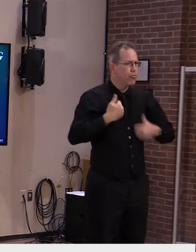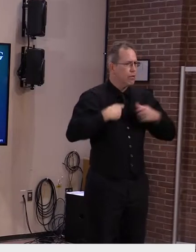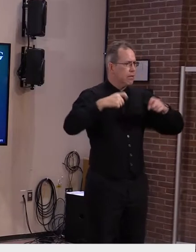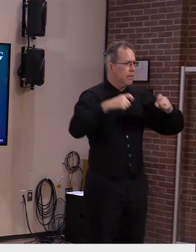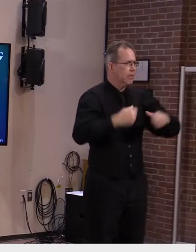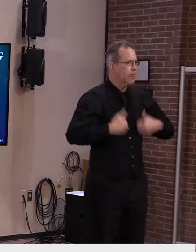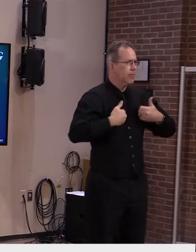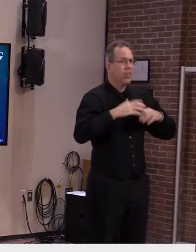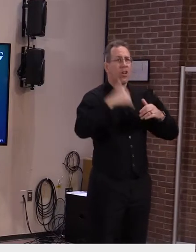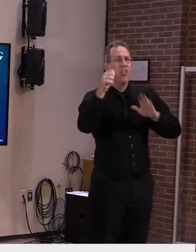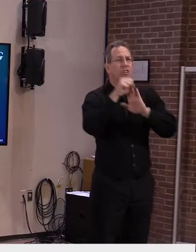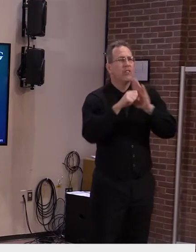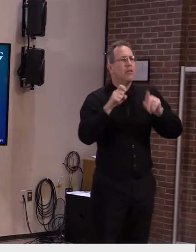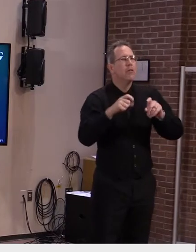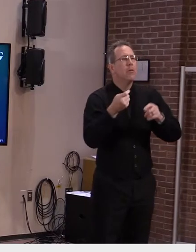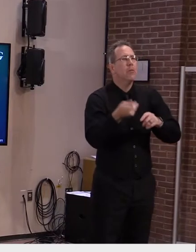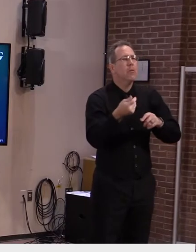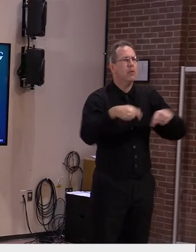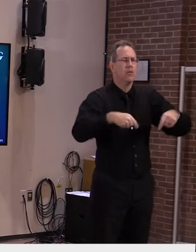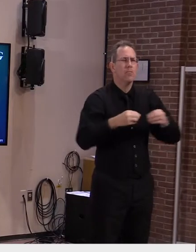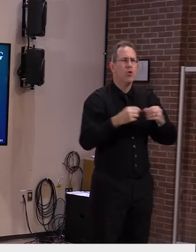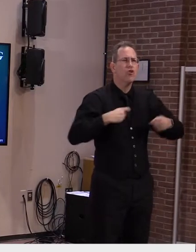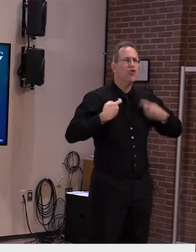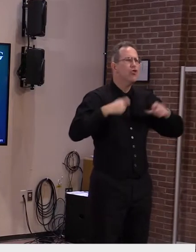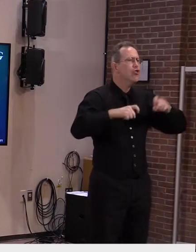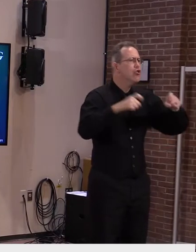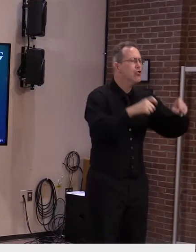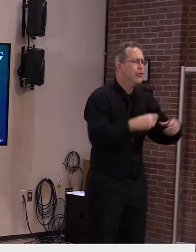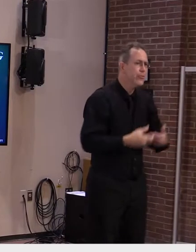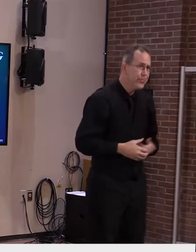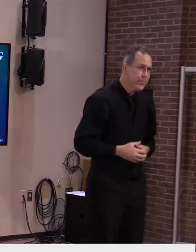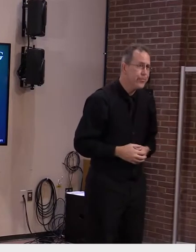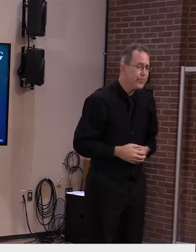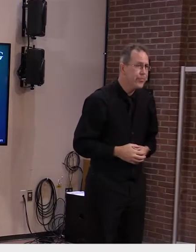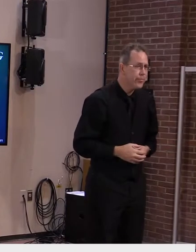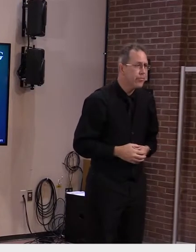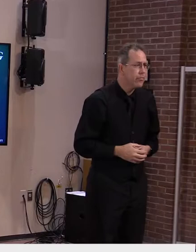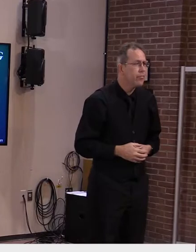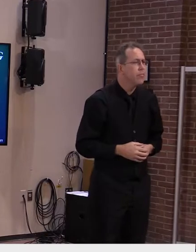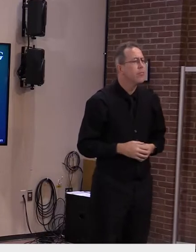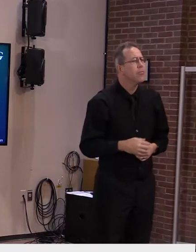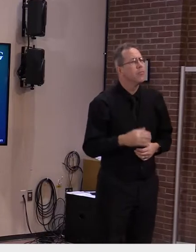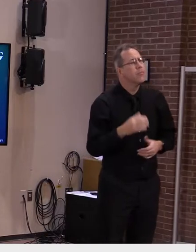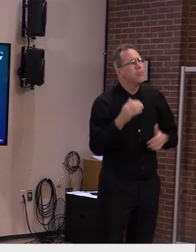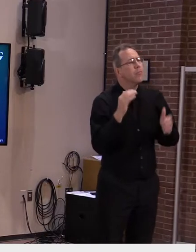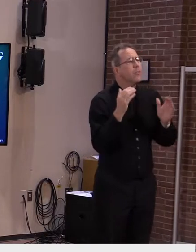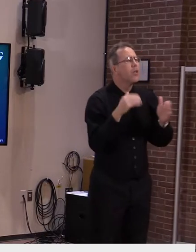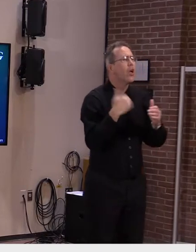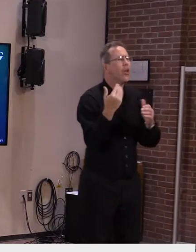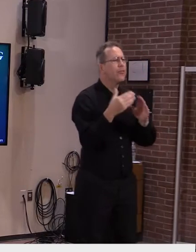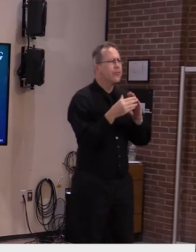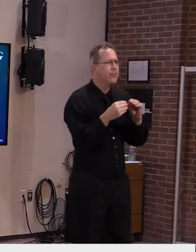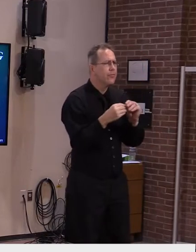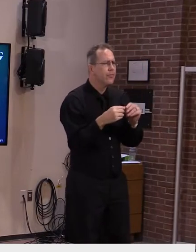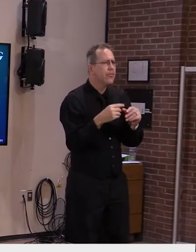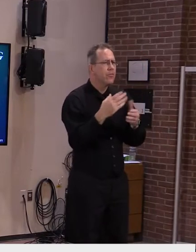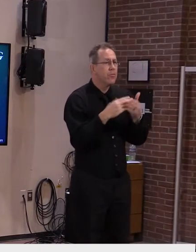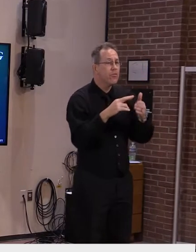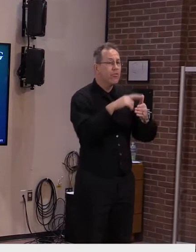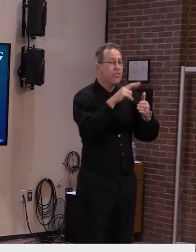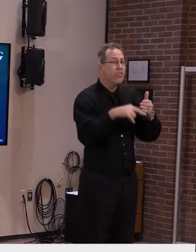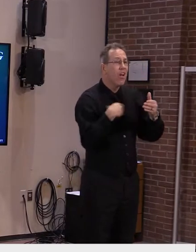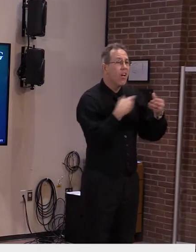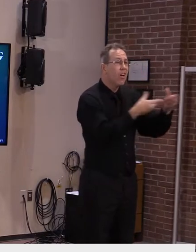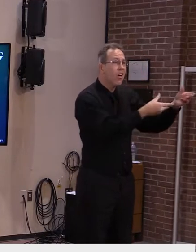I also want to mention that there was an issue with some test results processed at UVM Medical Center last